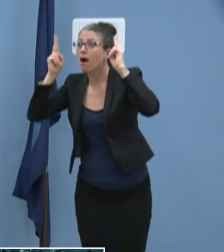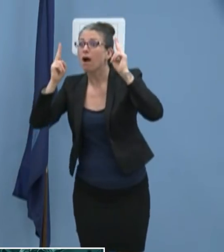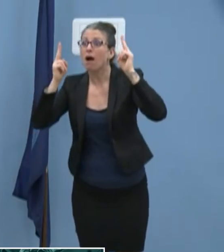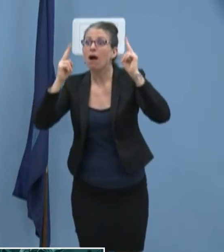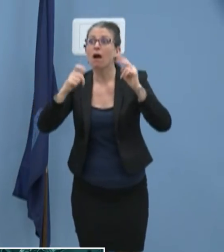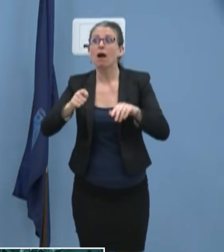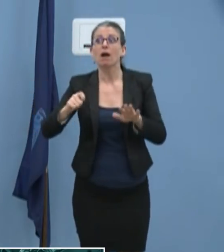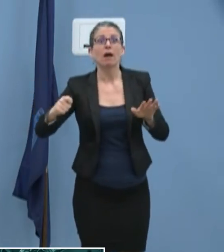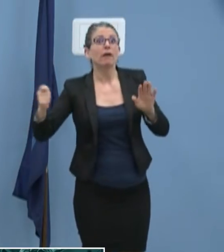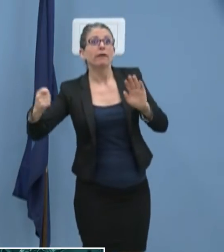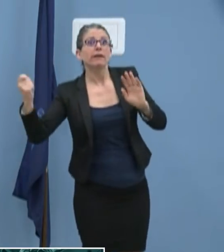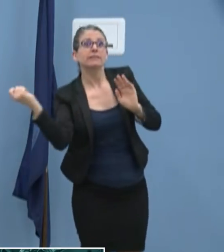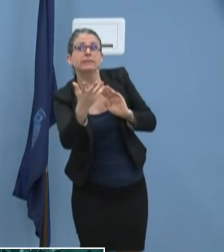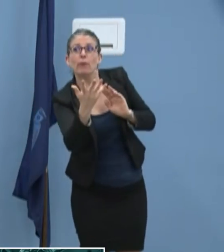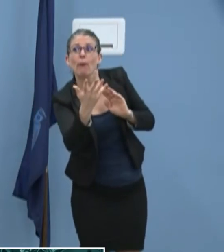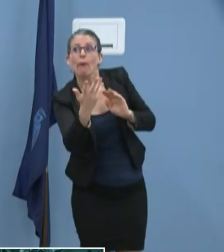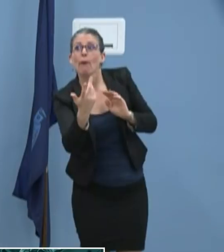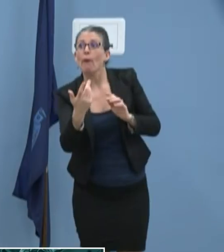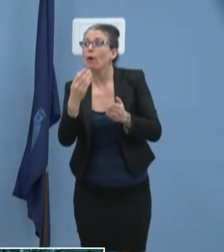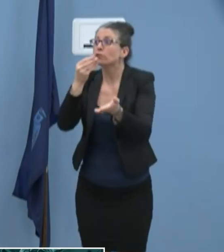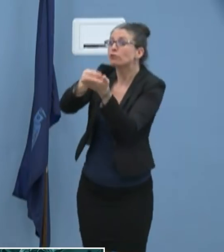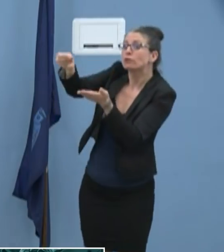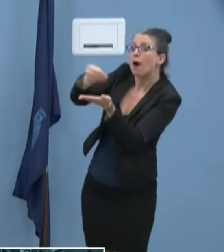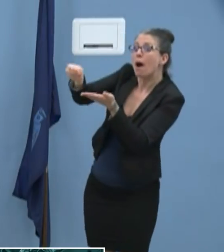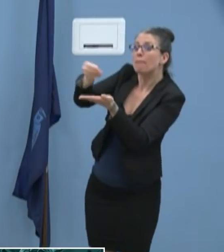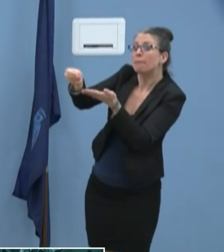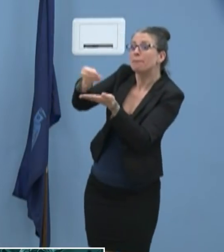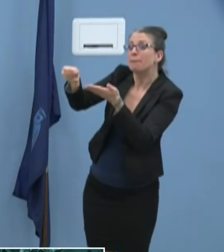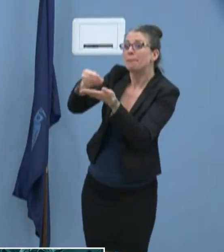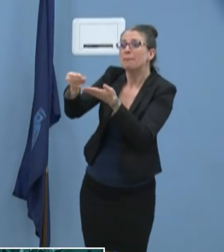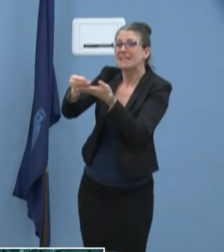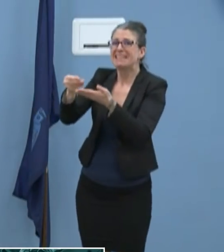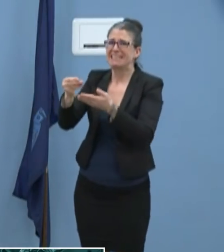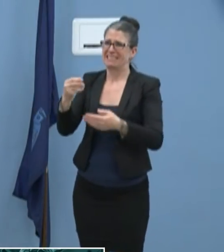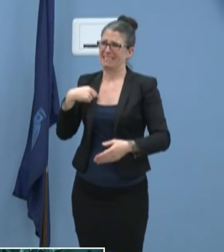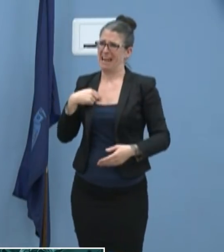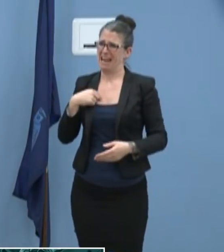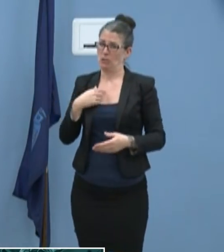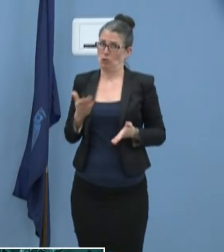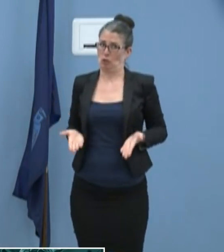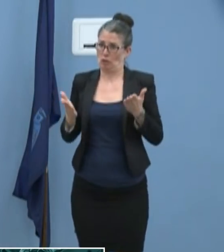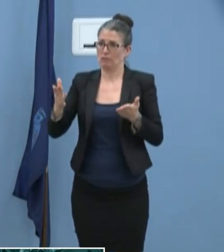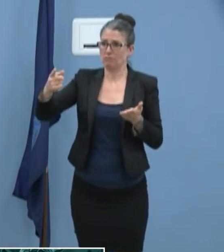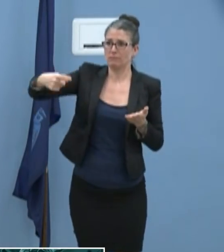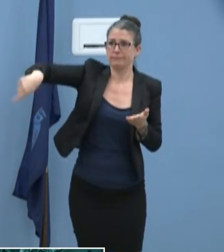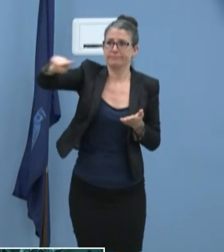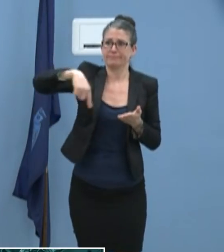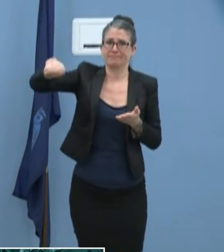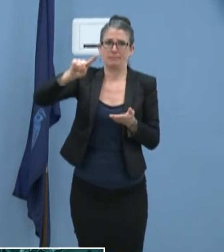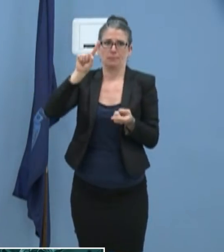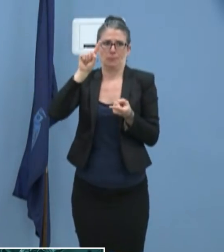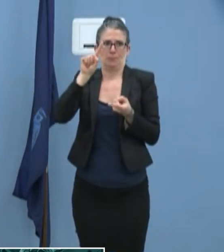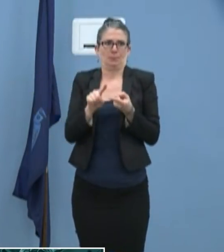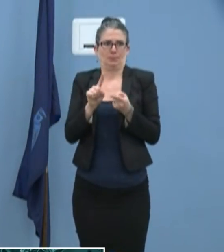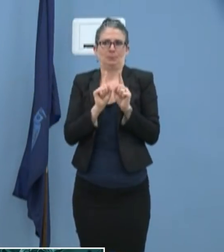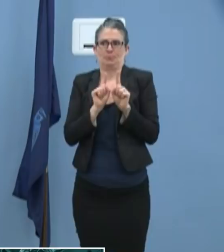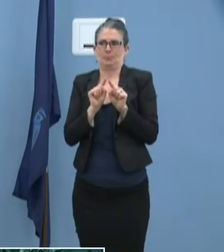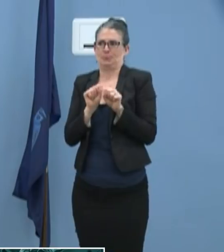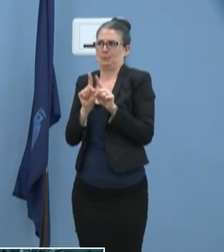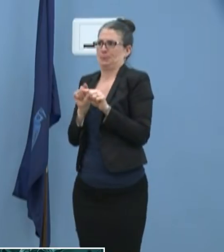to close their doors for the next two weeks to minimize public gatherings and the spread of the virus.